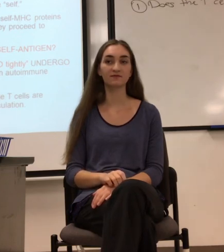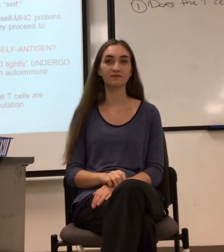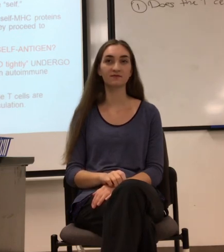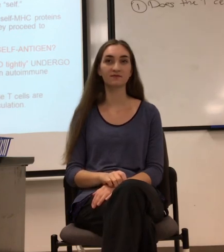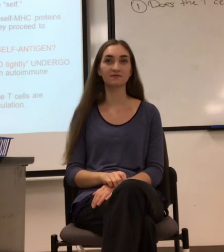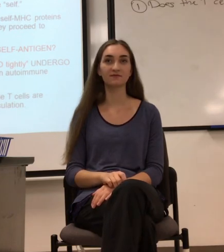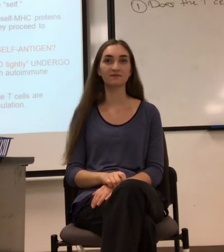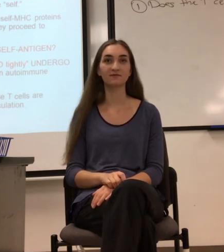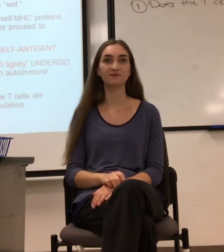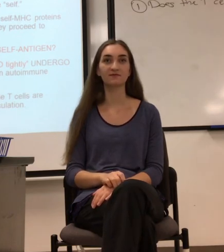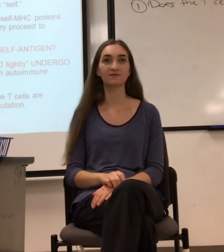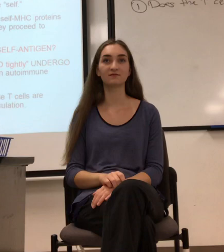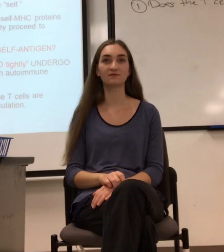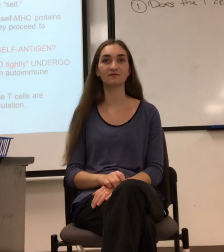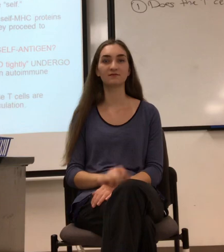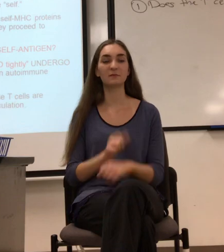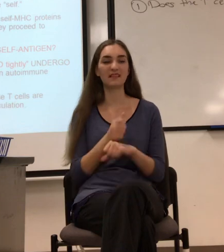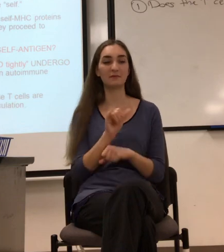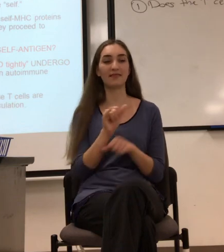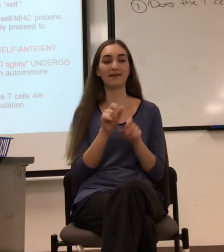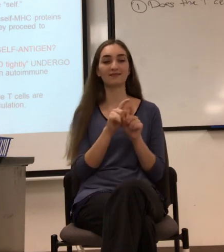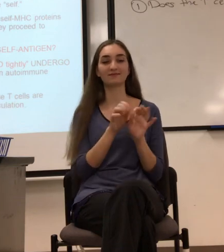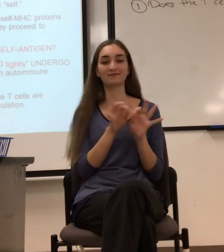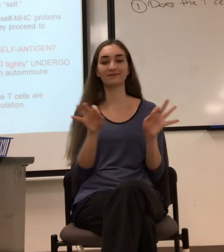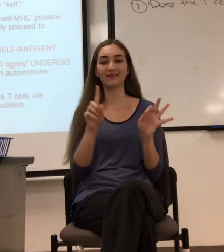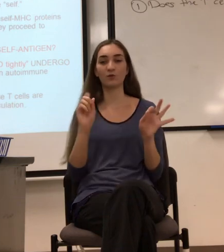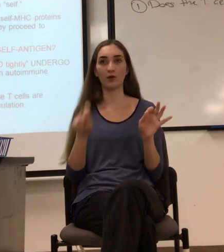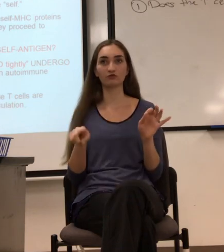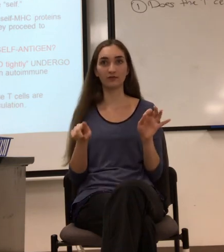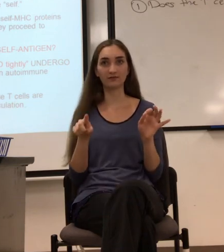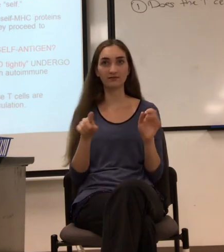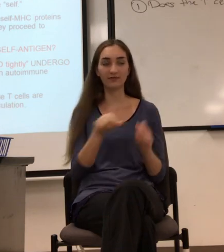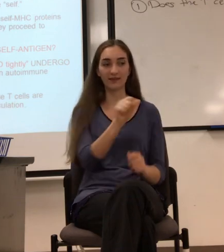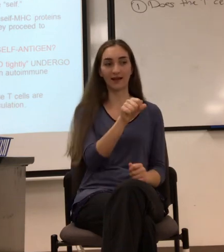Put it in form of a question. It's a yes-no question.